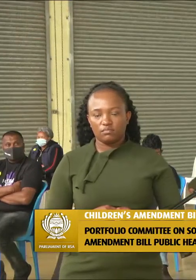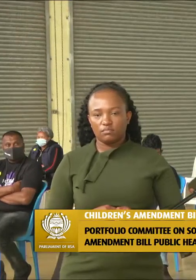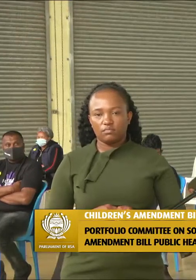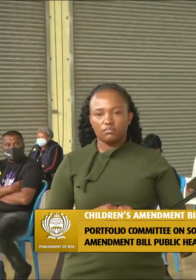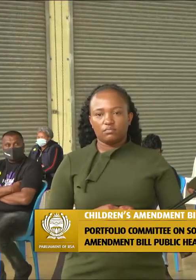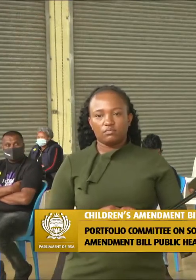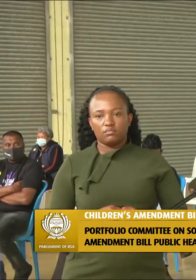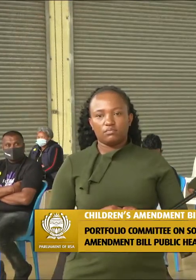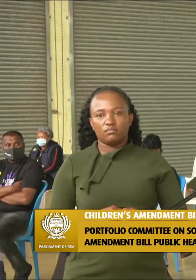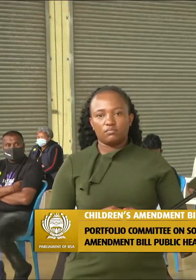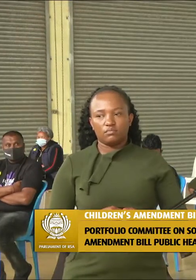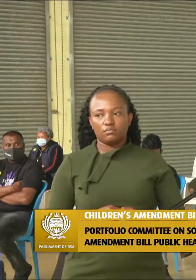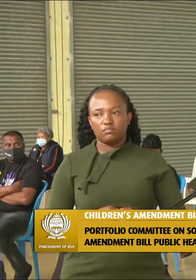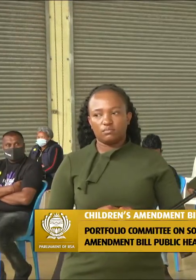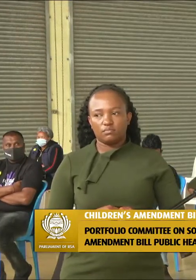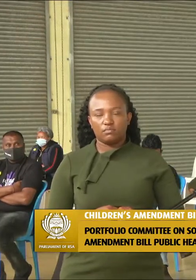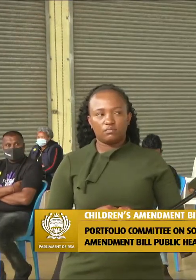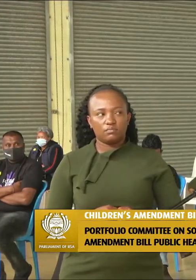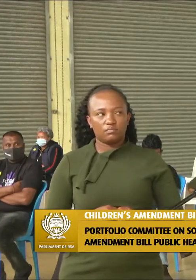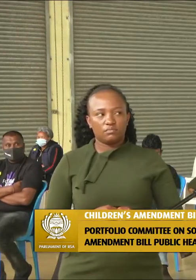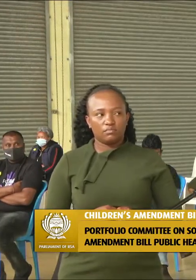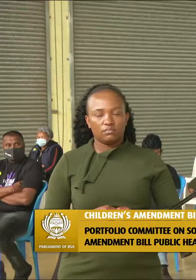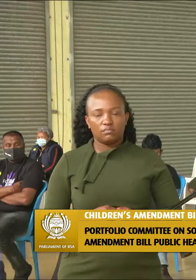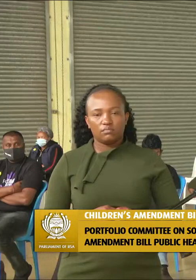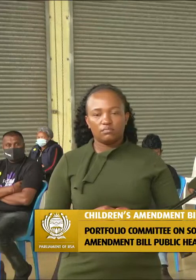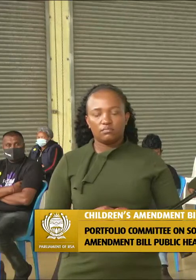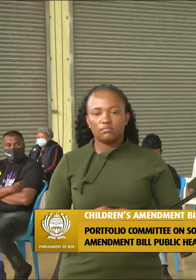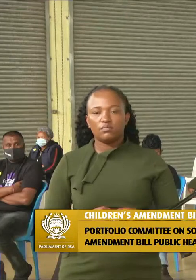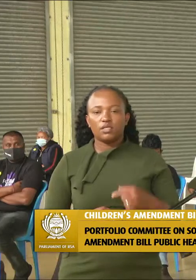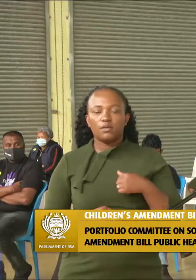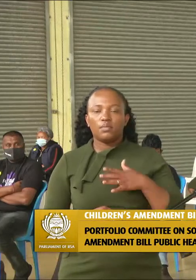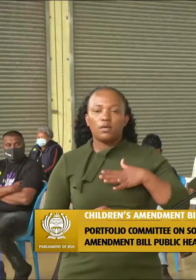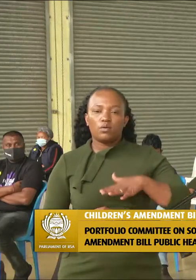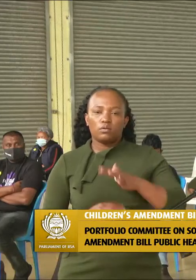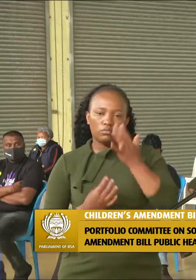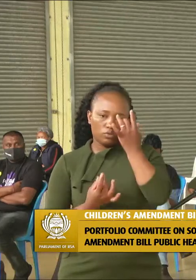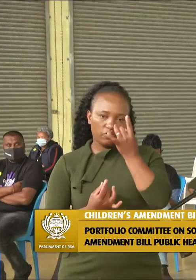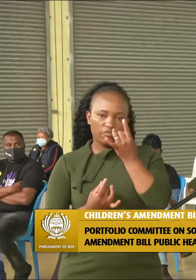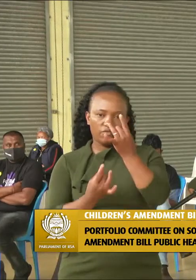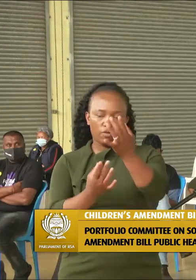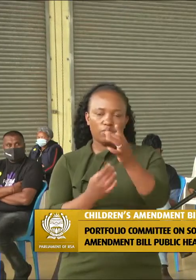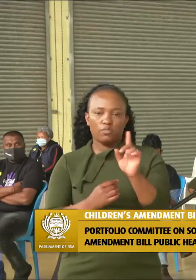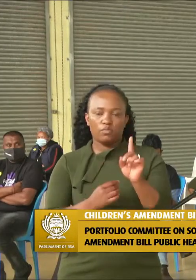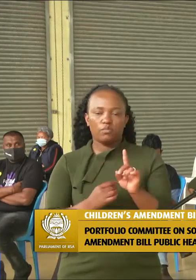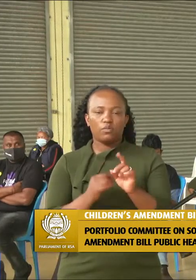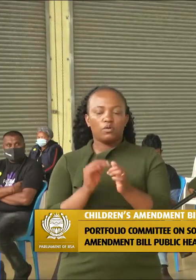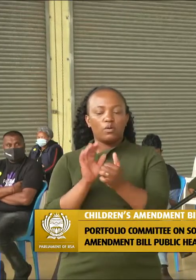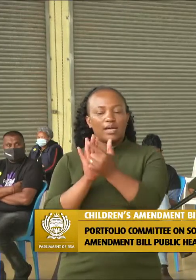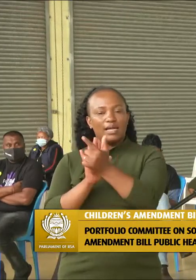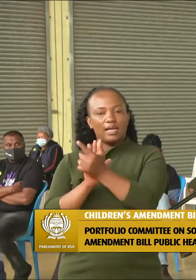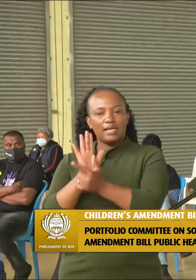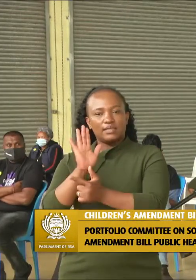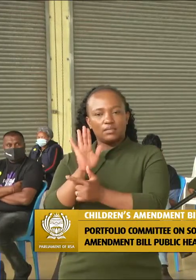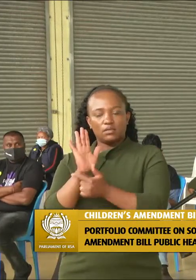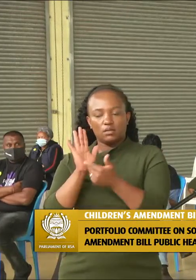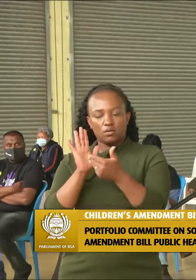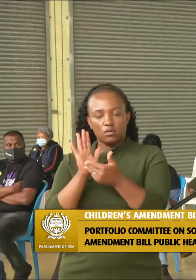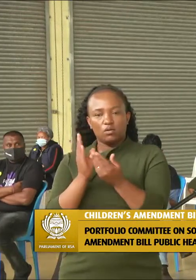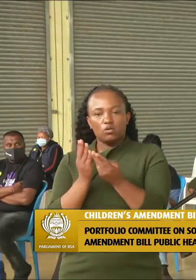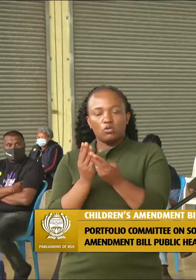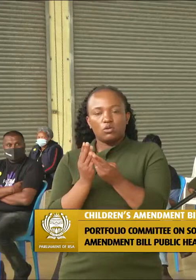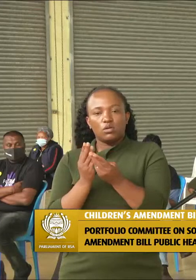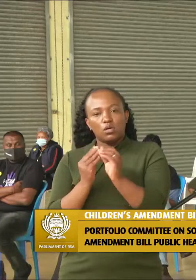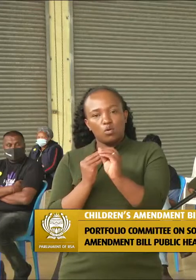lobucayi kakhulu. What I need to indicate is that we have legislation dealing with